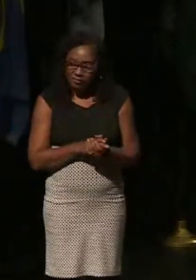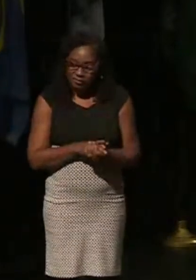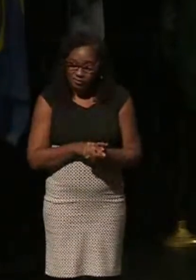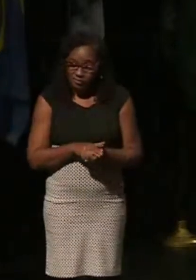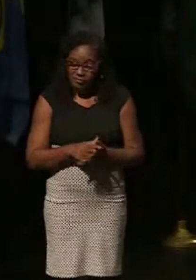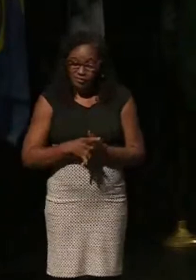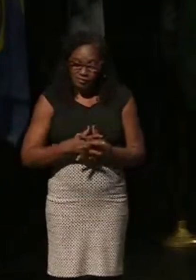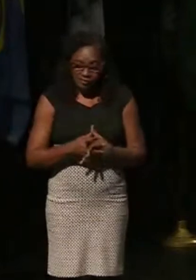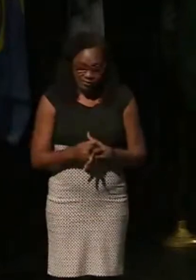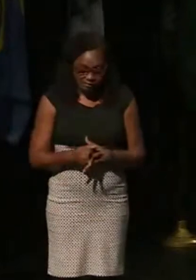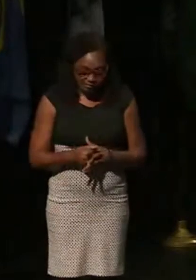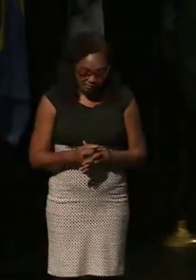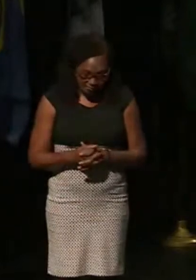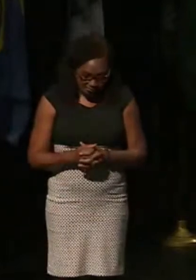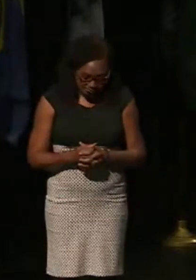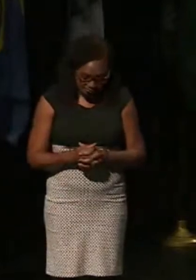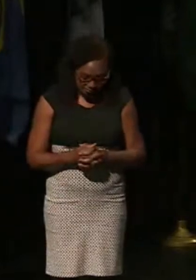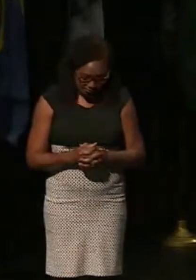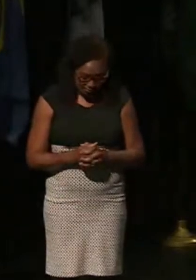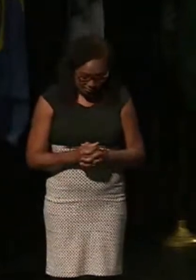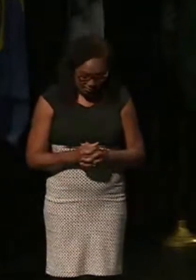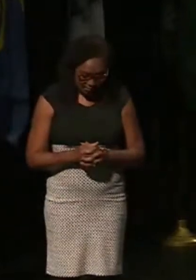to be honest.